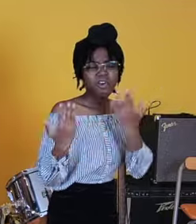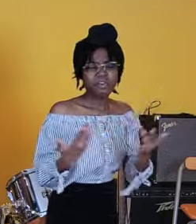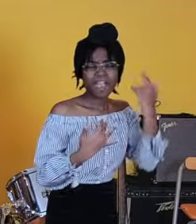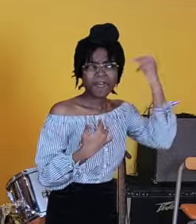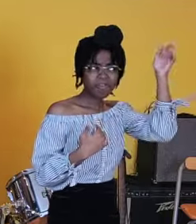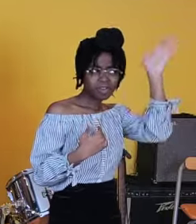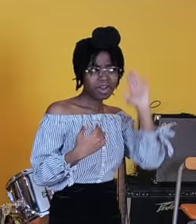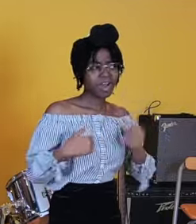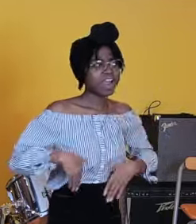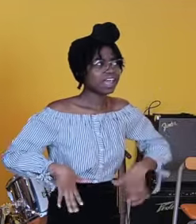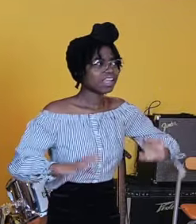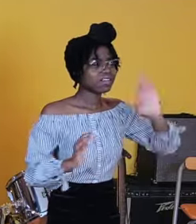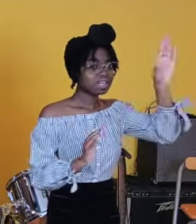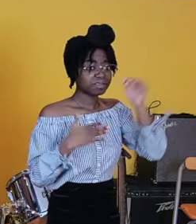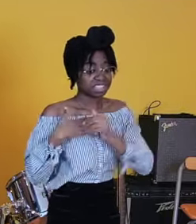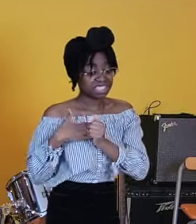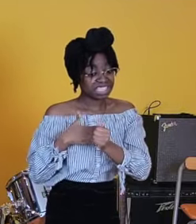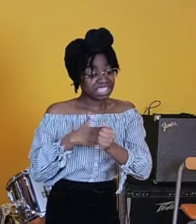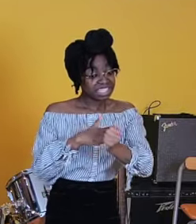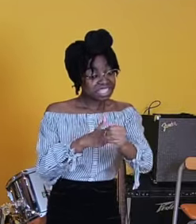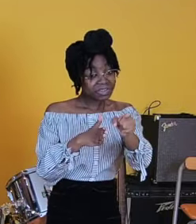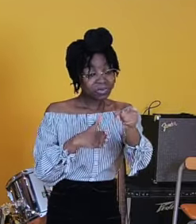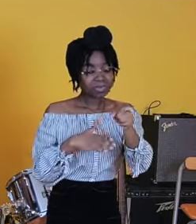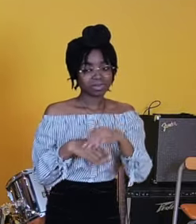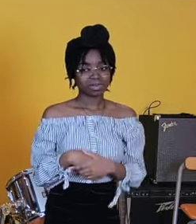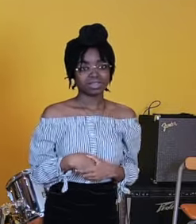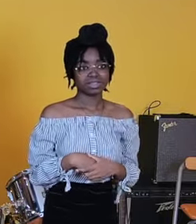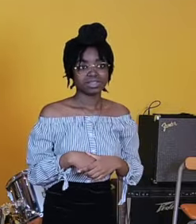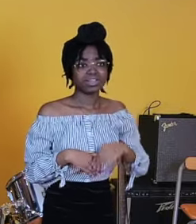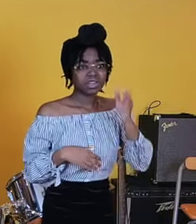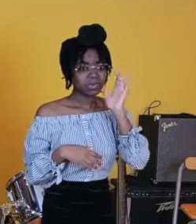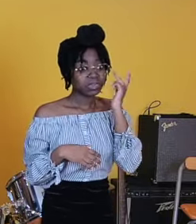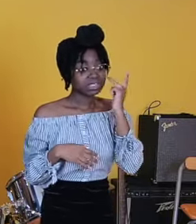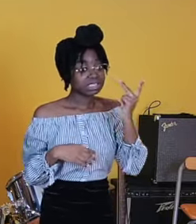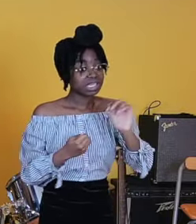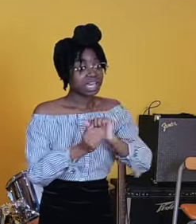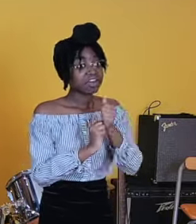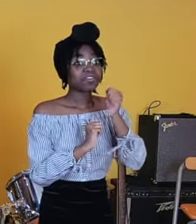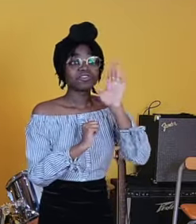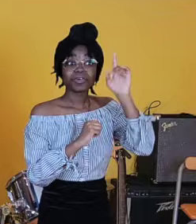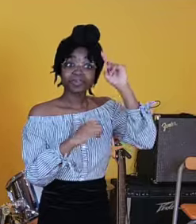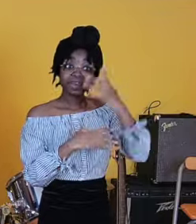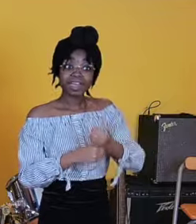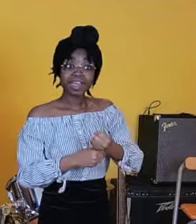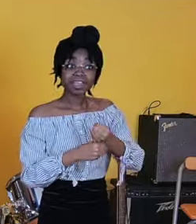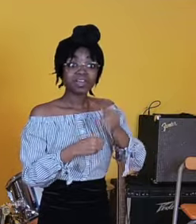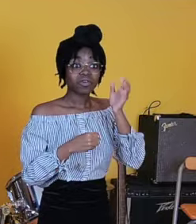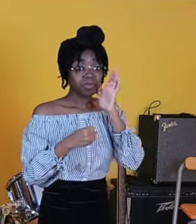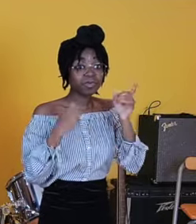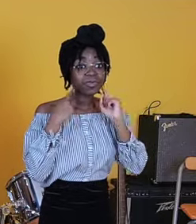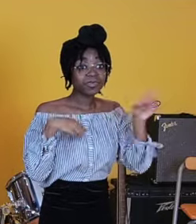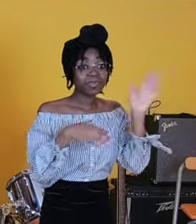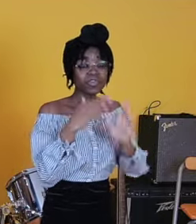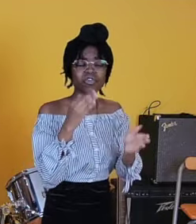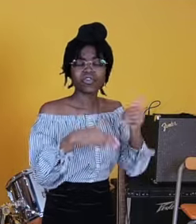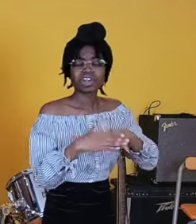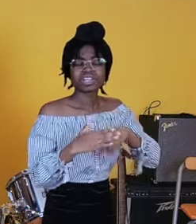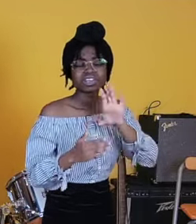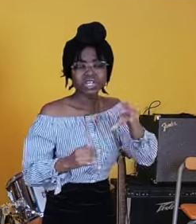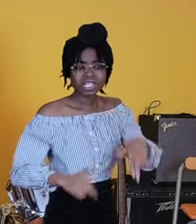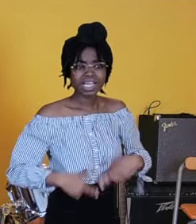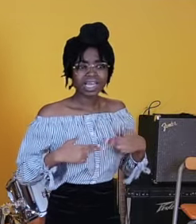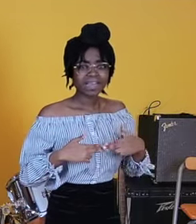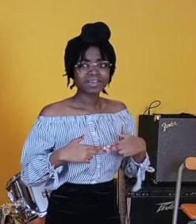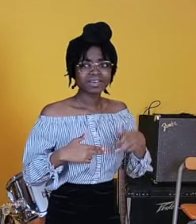and allow Him to lead you, and you will see how your faith will be fulfilled in your life, and you will lead a life of